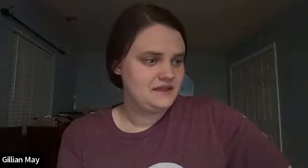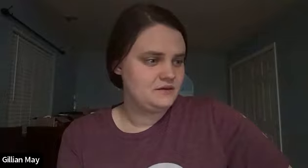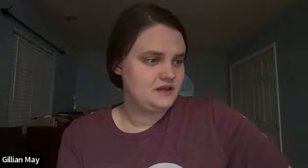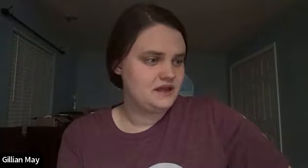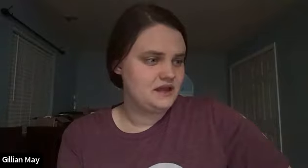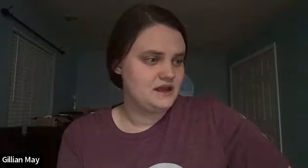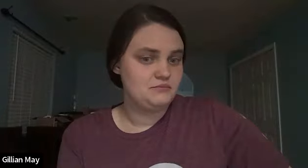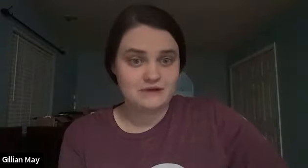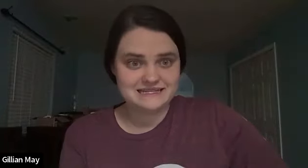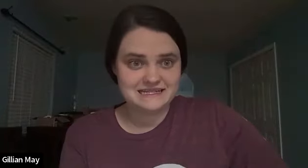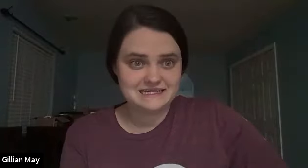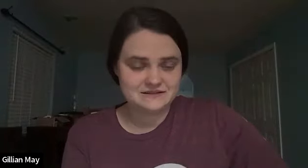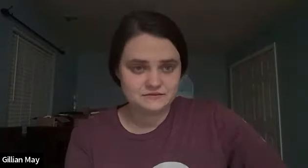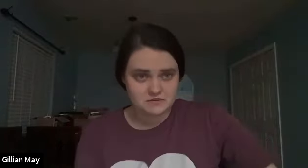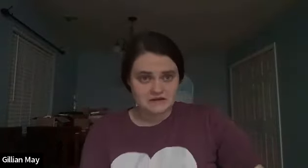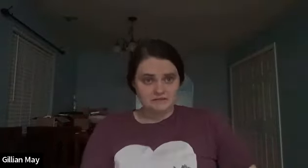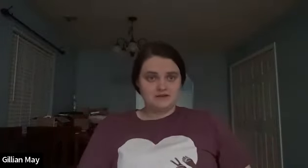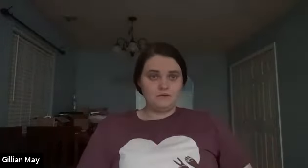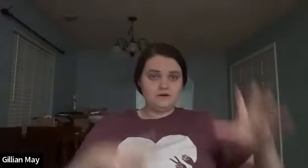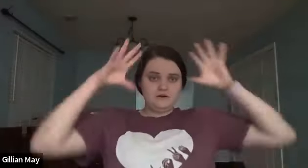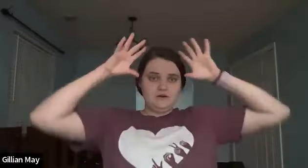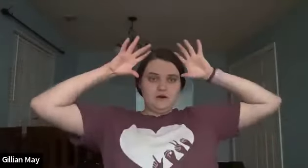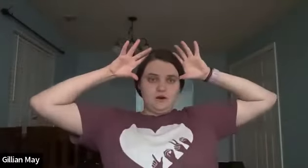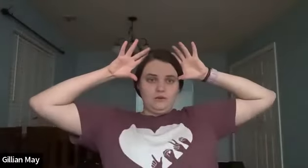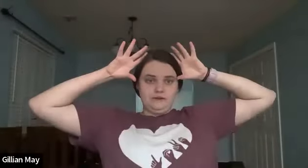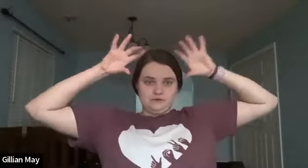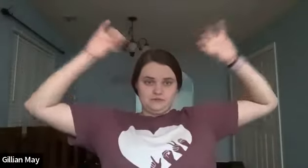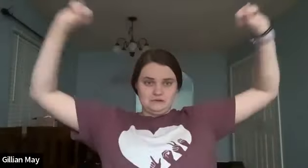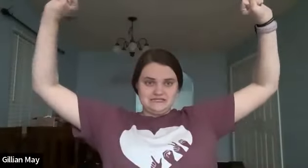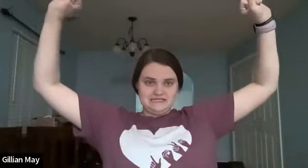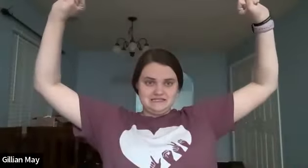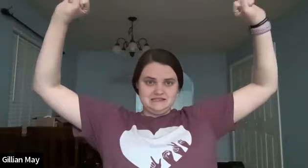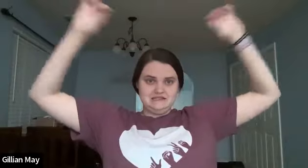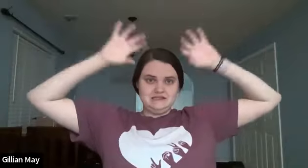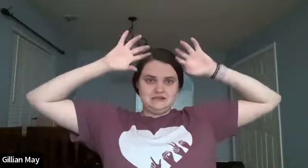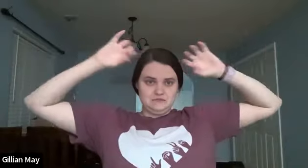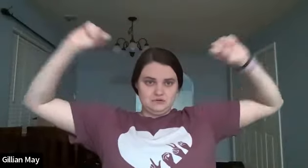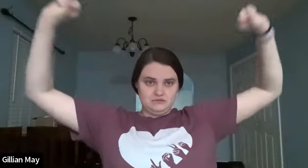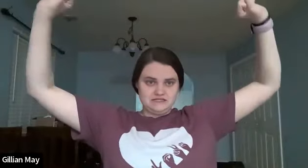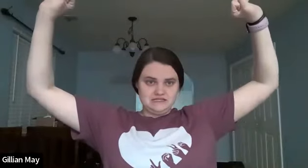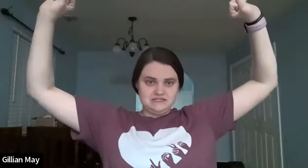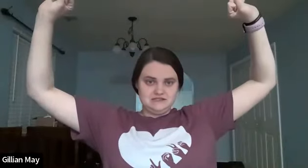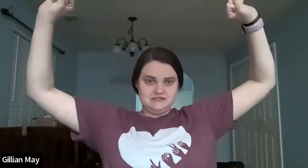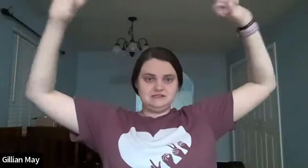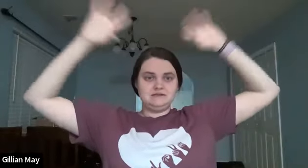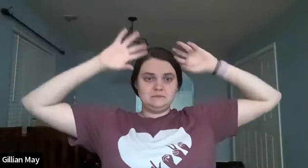Then we had president, which I'm going to lean back for, our weird president, president.